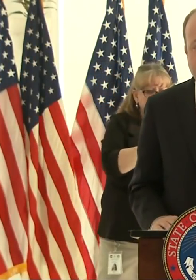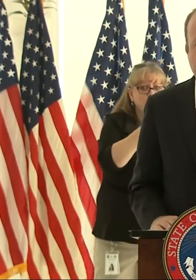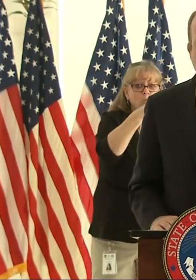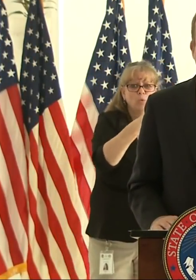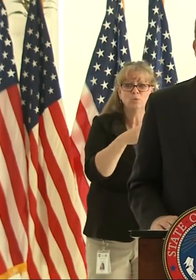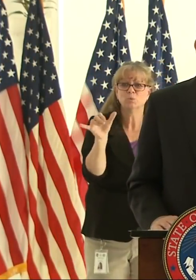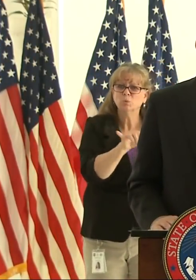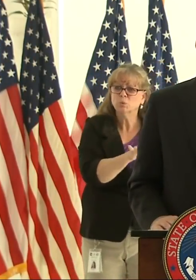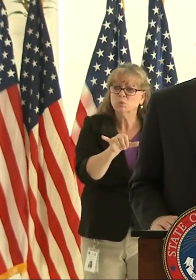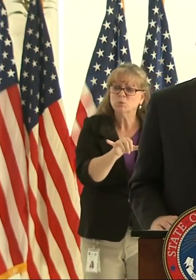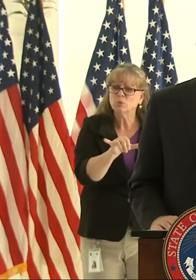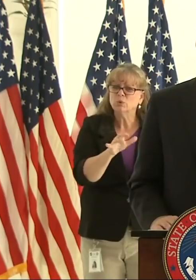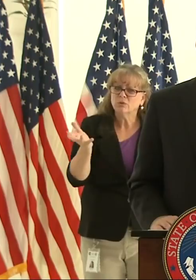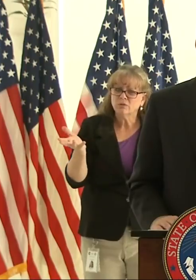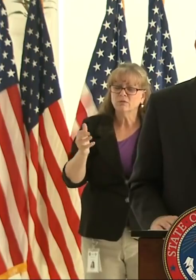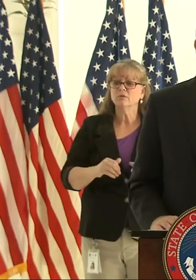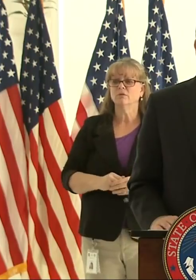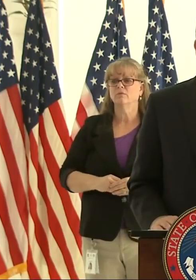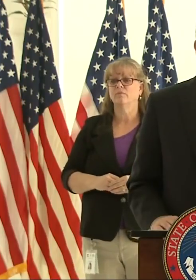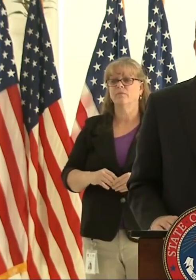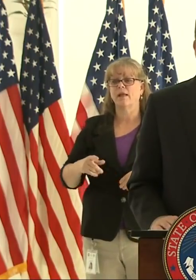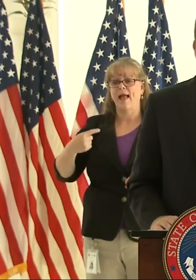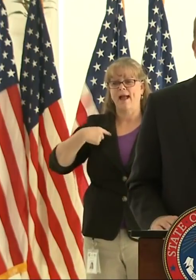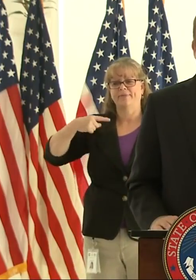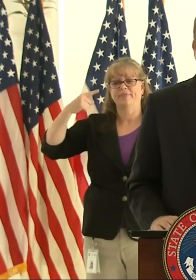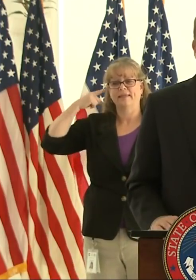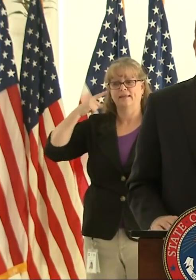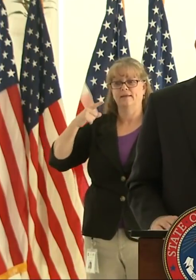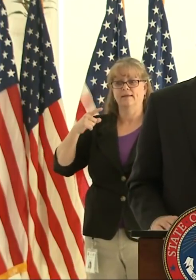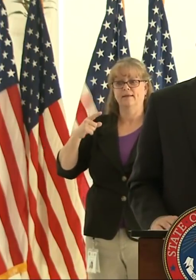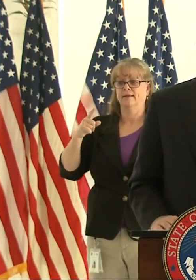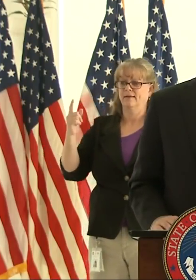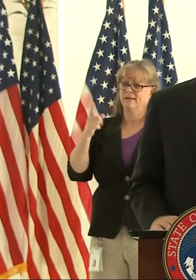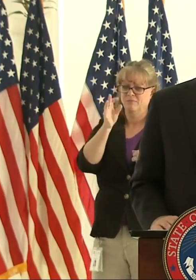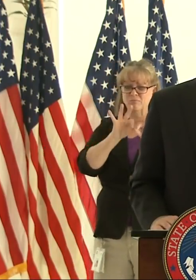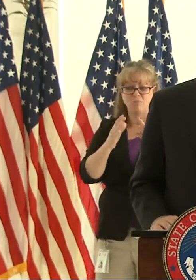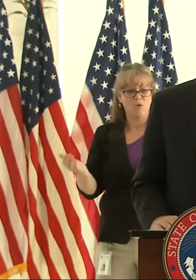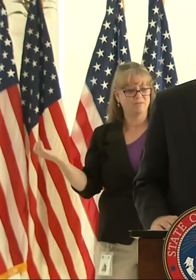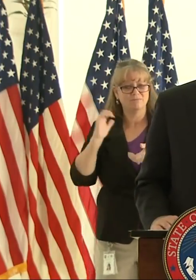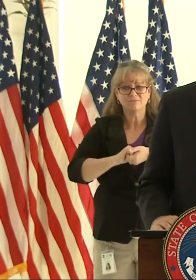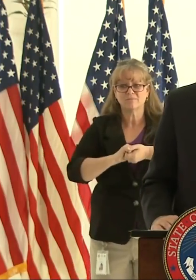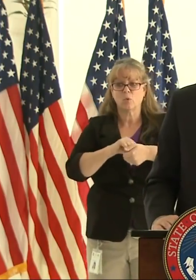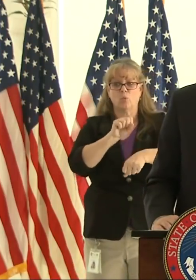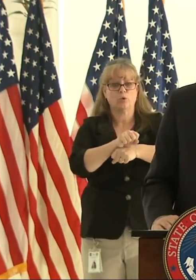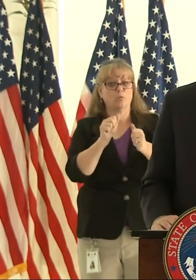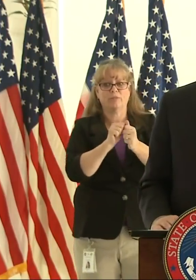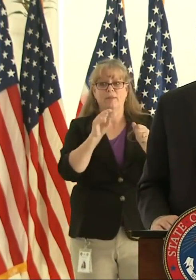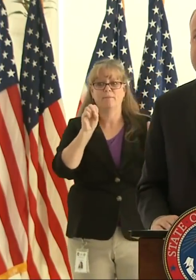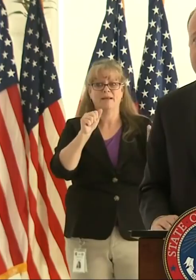to the public health. It'd be more helpful to work in a collaborative way to get Mesa County open as soon as possible.